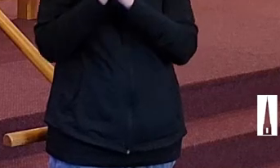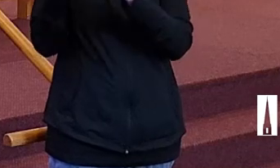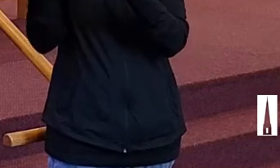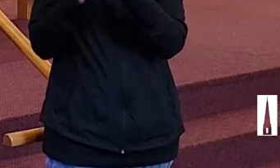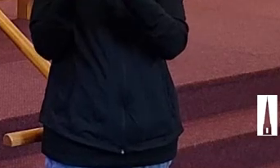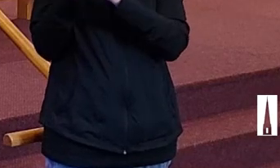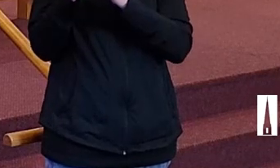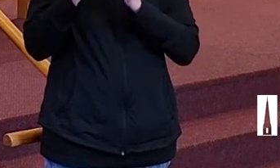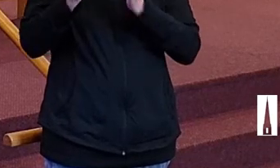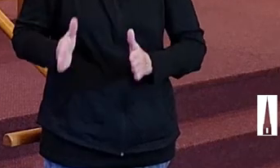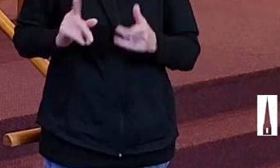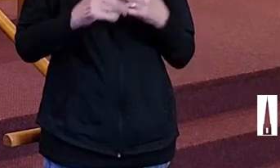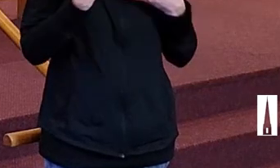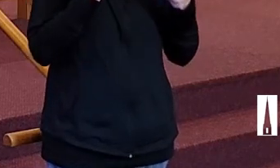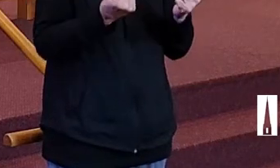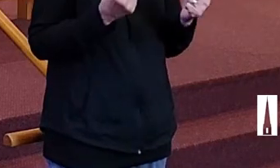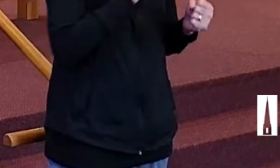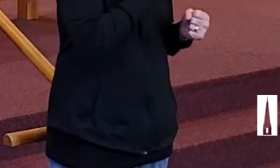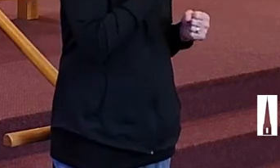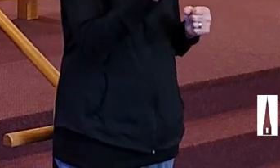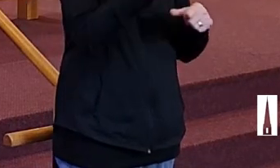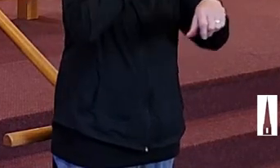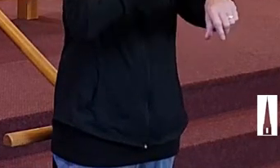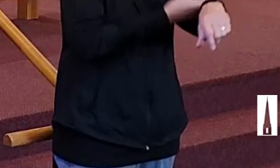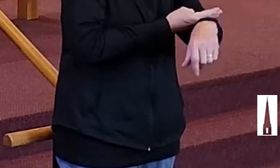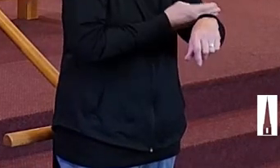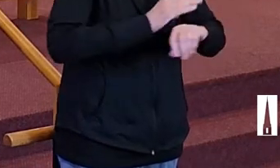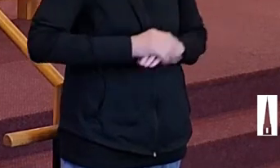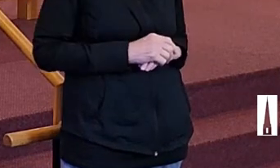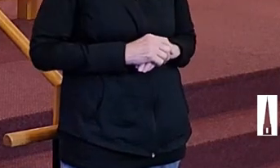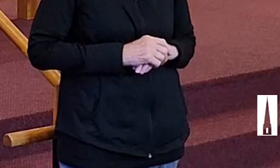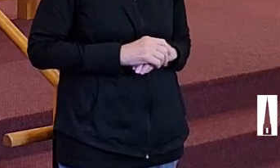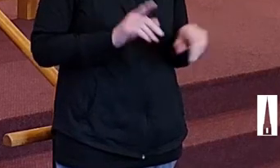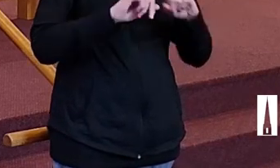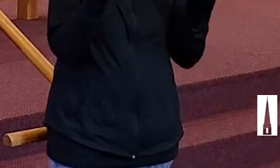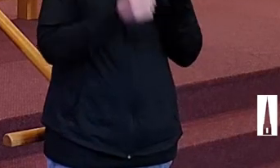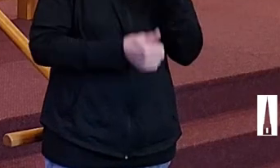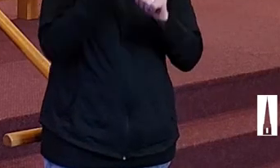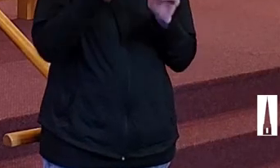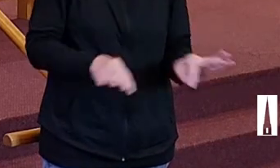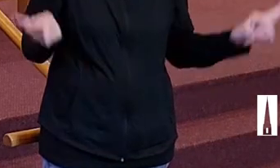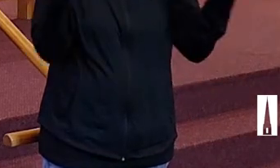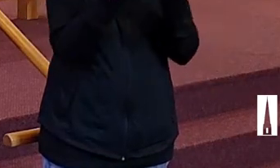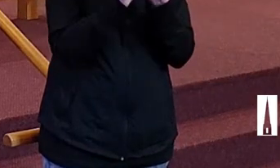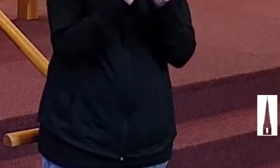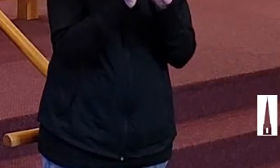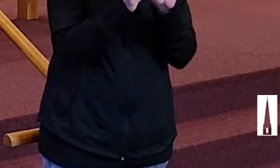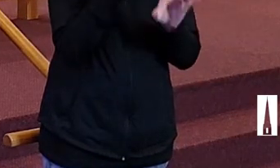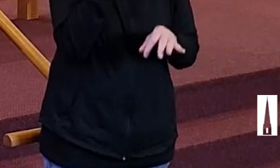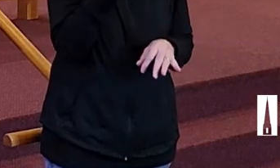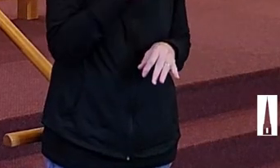But most significantly, I think, is the woman who had been suffering from hemorrhages for 12 years.